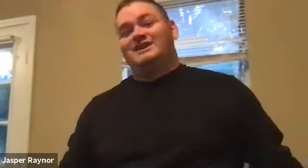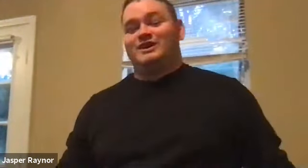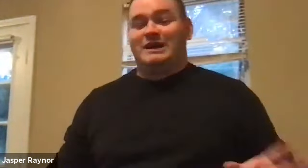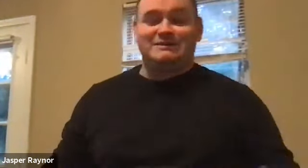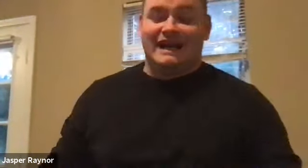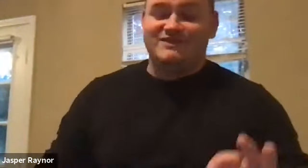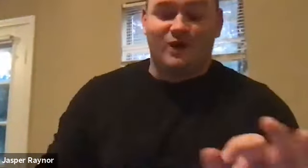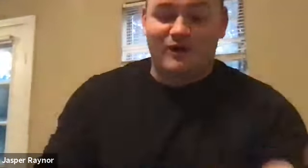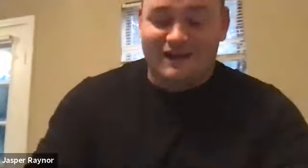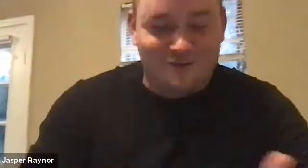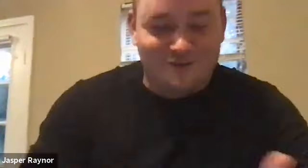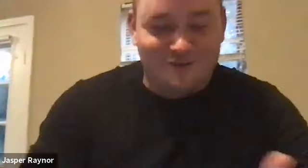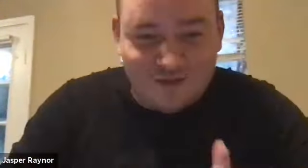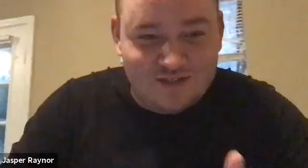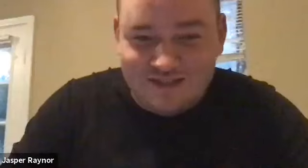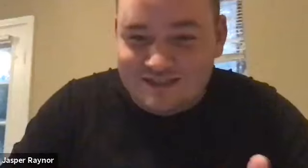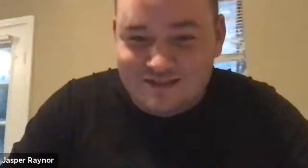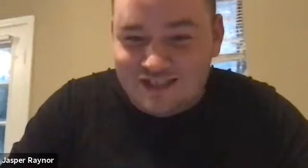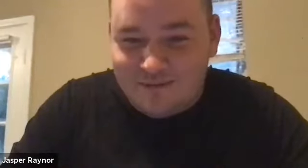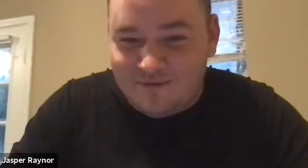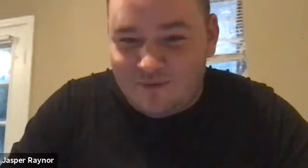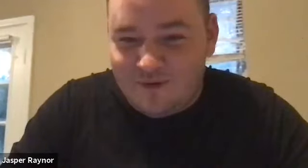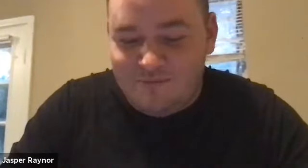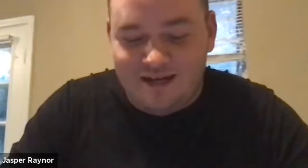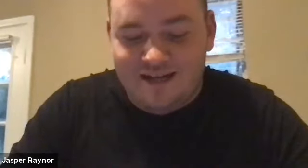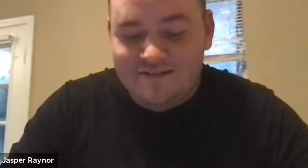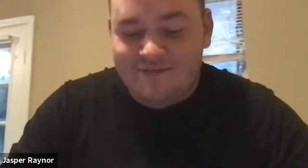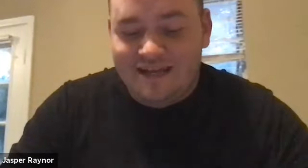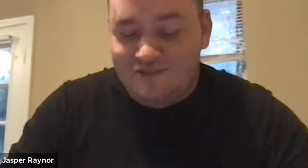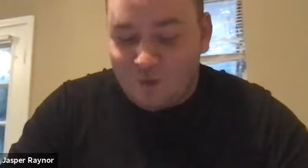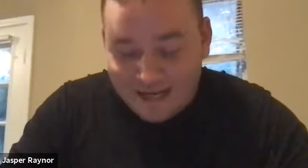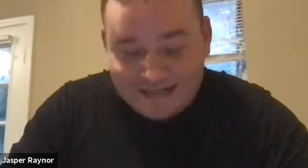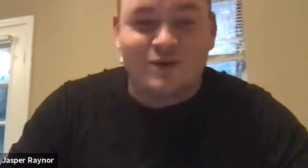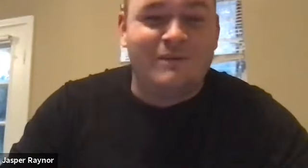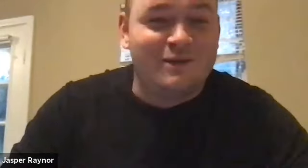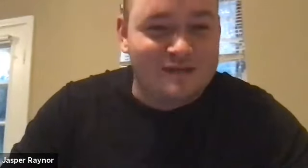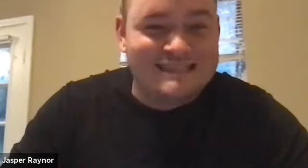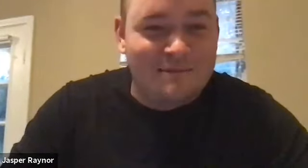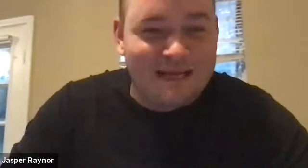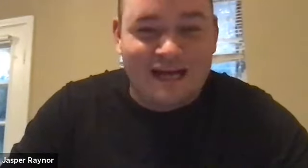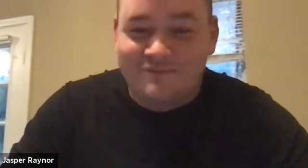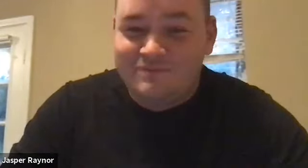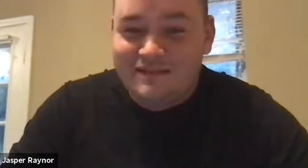Look, I don't know if I've told y'all this on this chat before, but if a tornado is going to be the one to take me out,